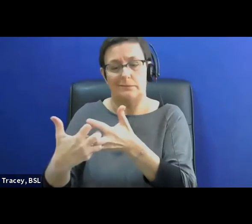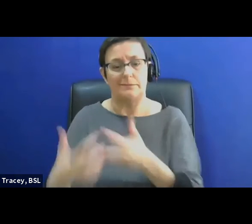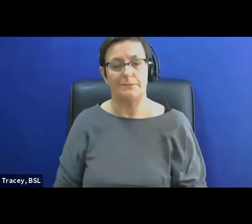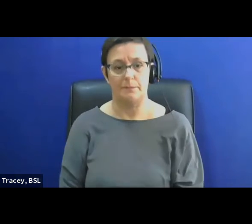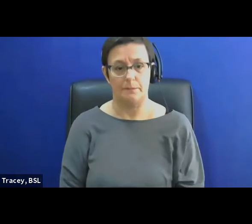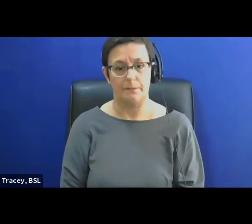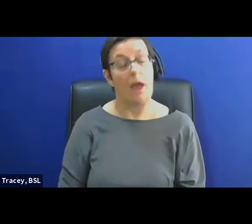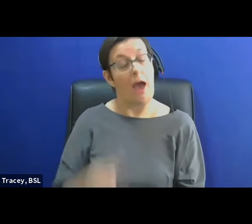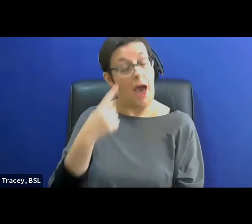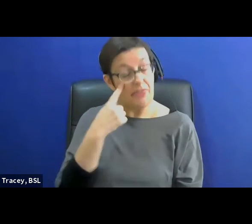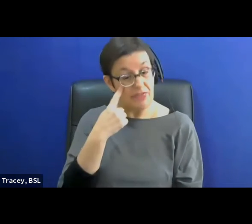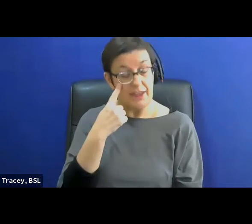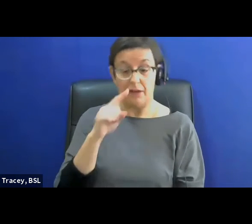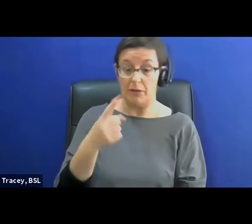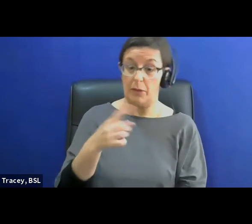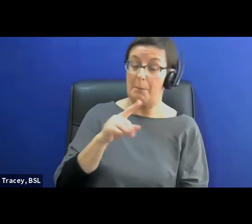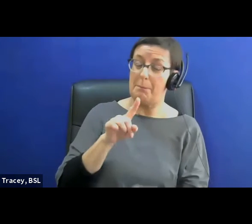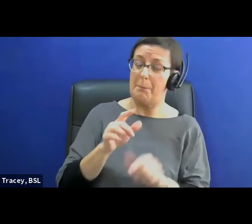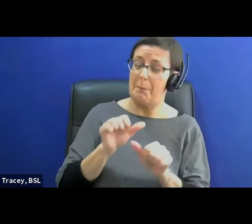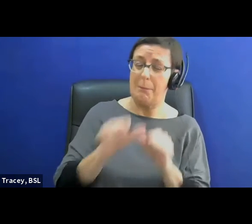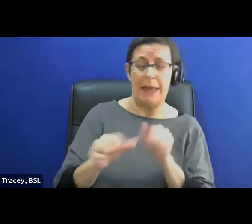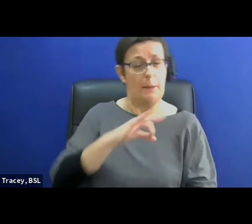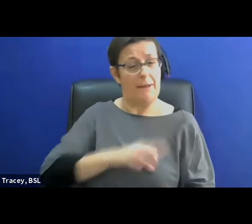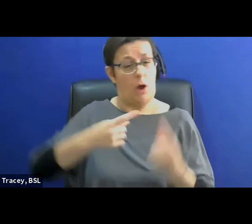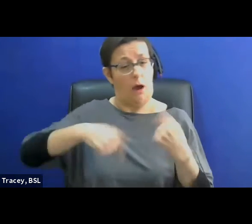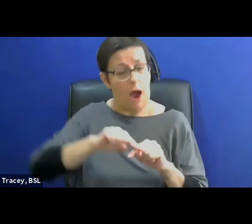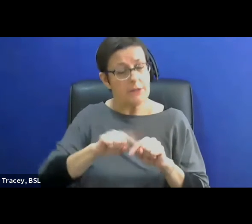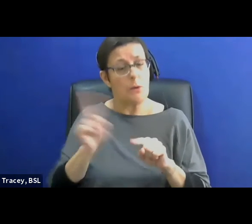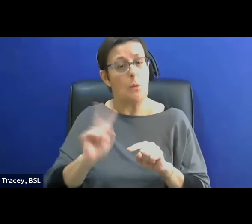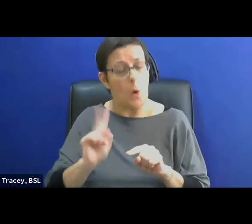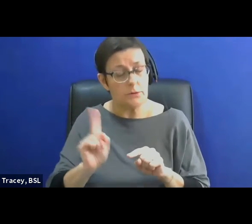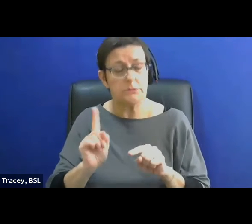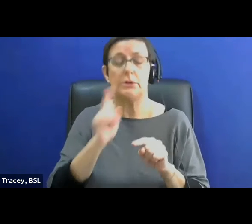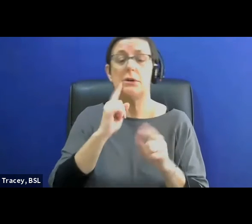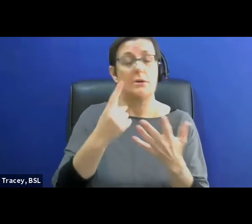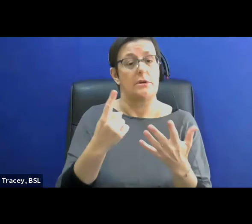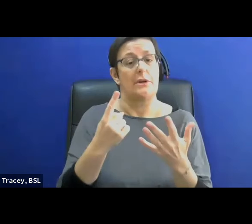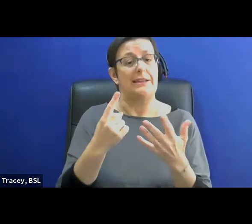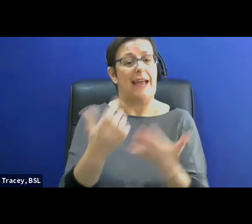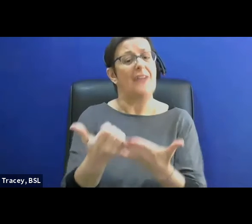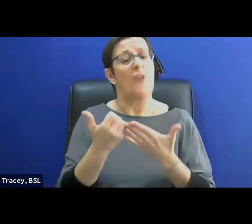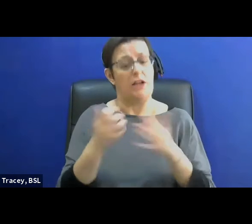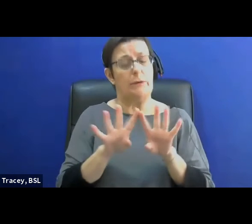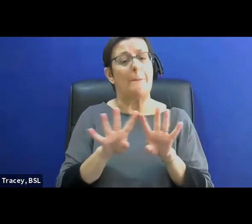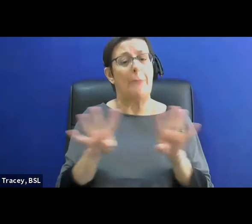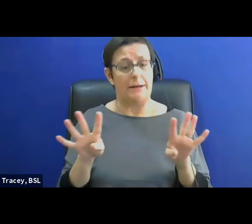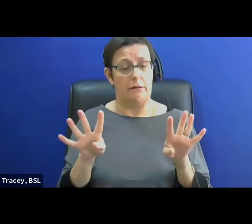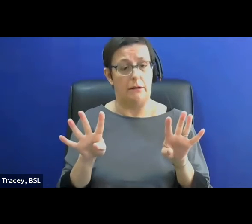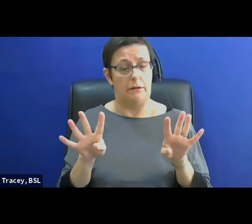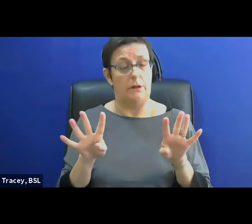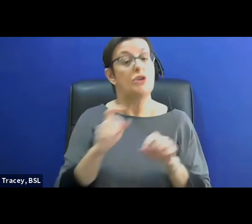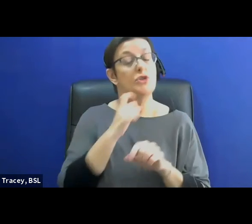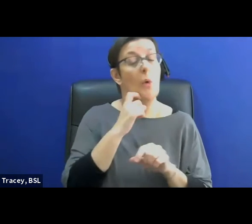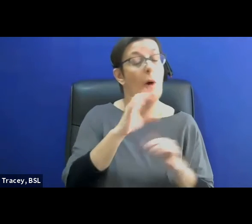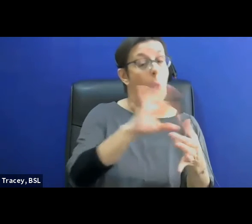up. As Ian said, with the 2012 London Olympics and Paralympics, the Built Environment Access Panel was